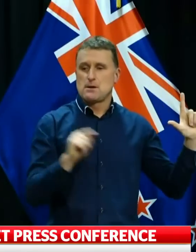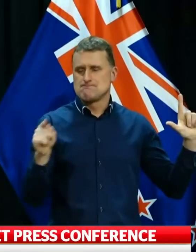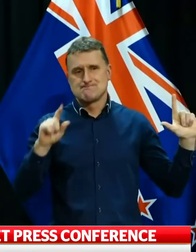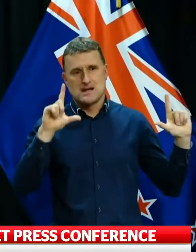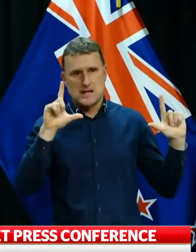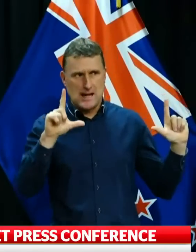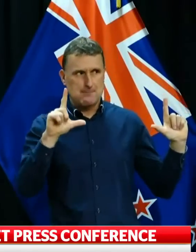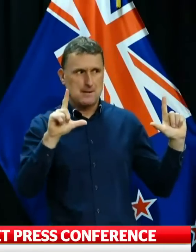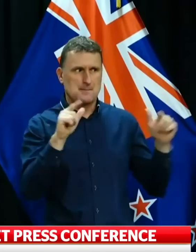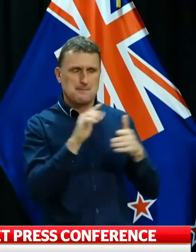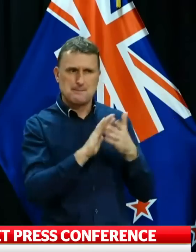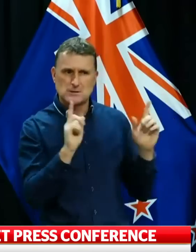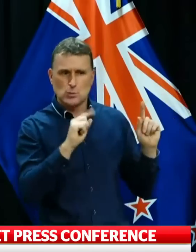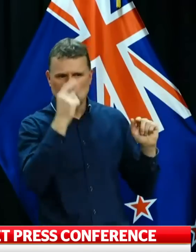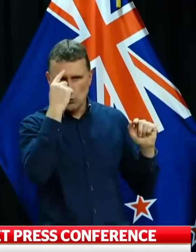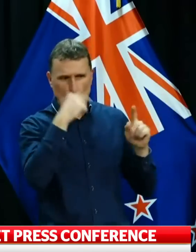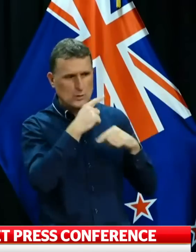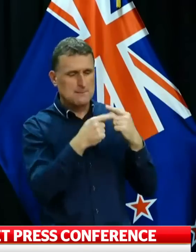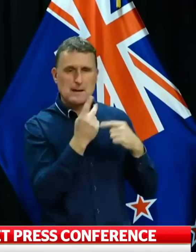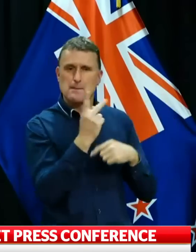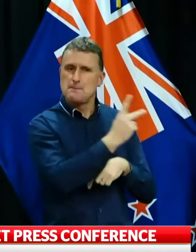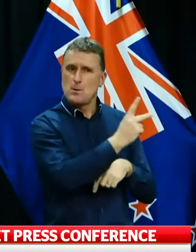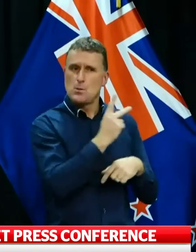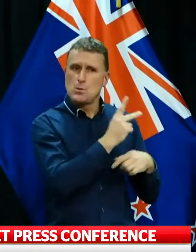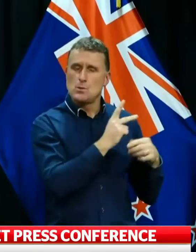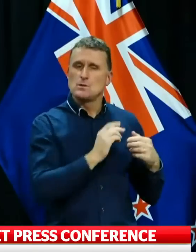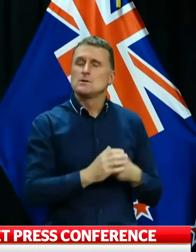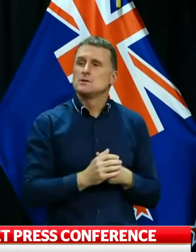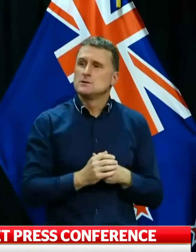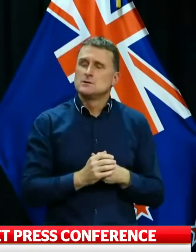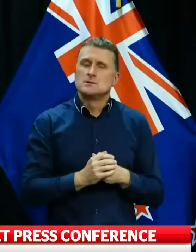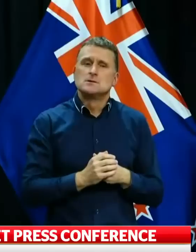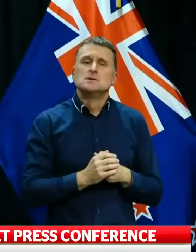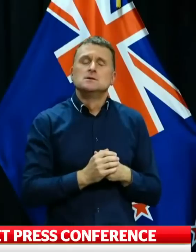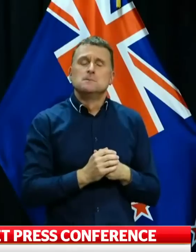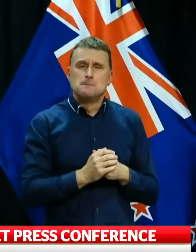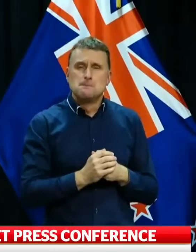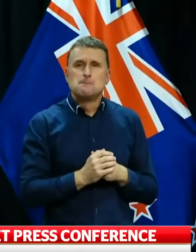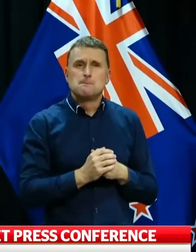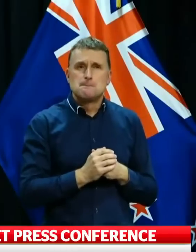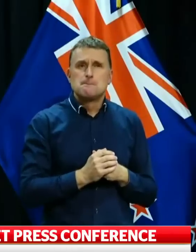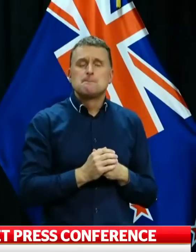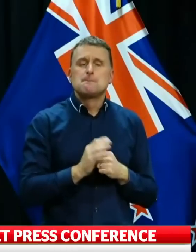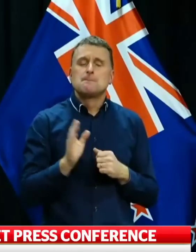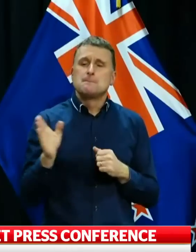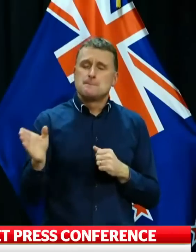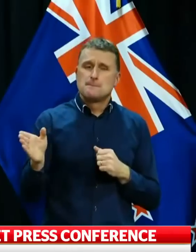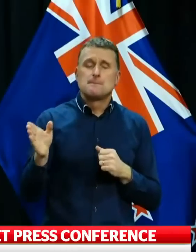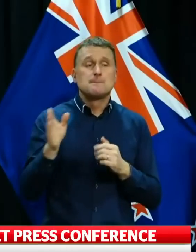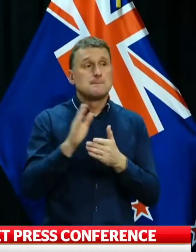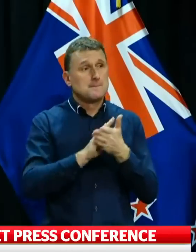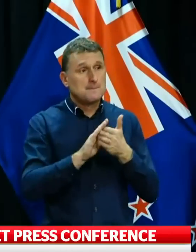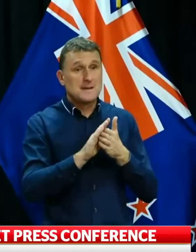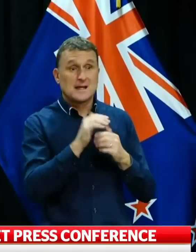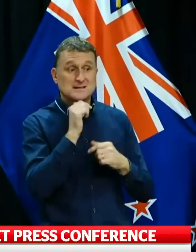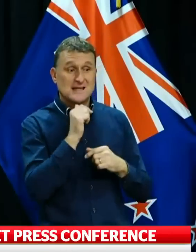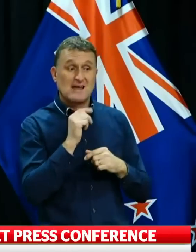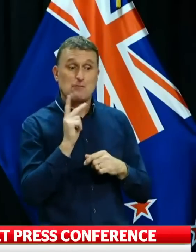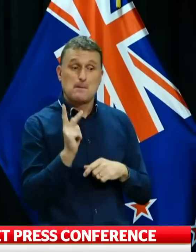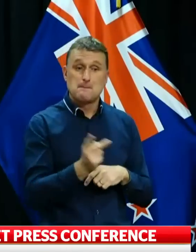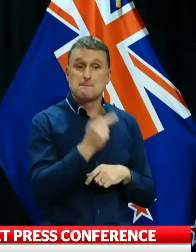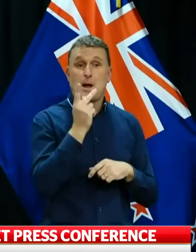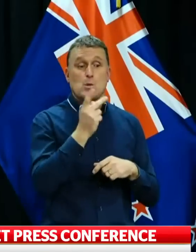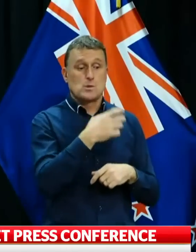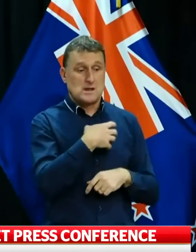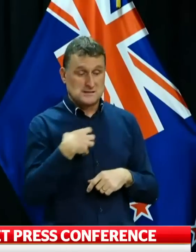irrelevant? How do you reflect on that? Well, its relevance includes the fact that you're a little more likely perhaps to have known